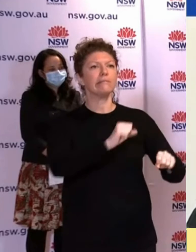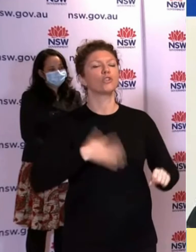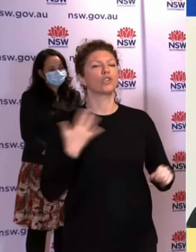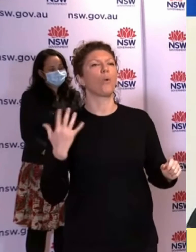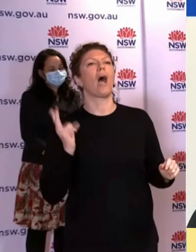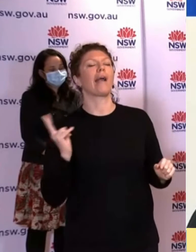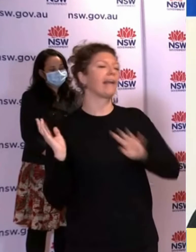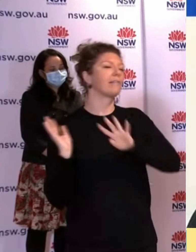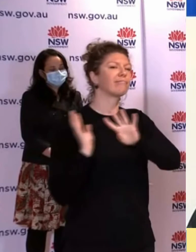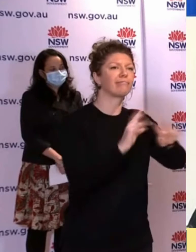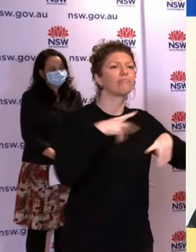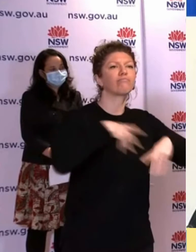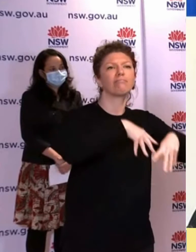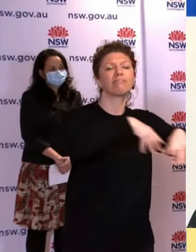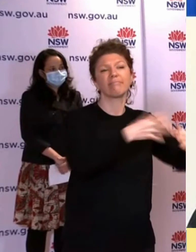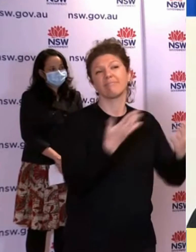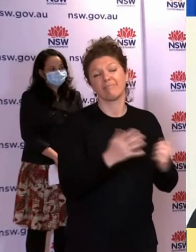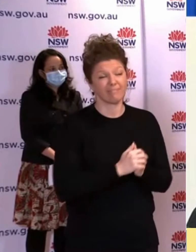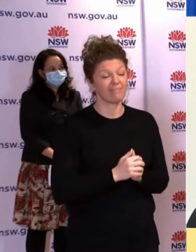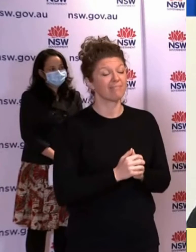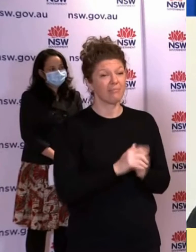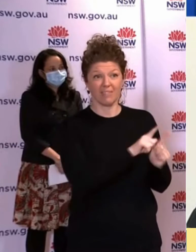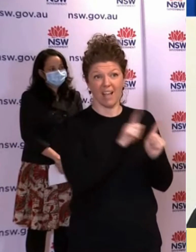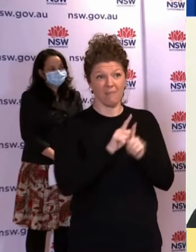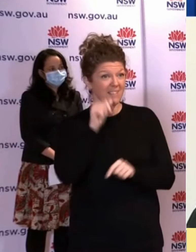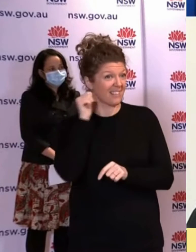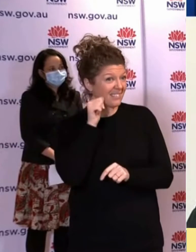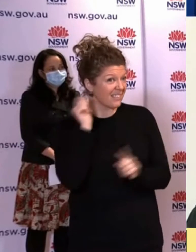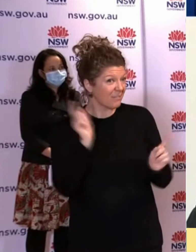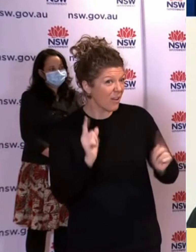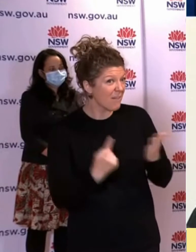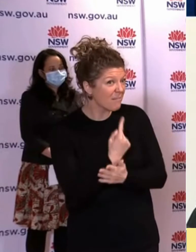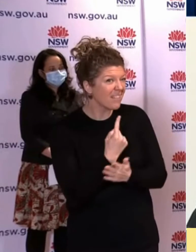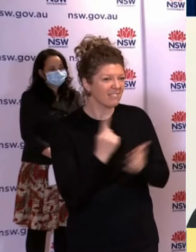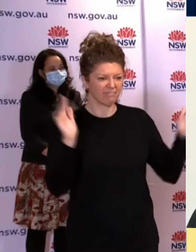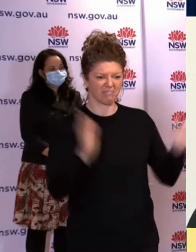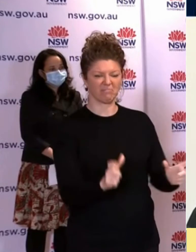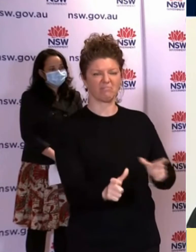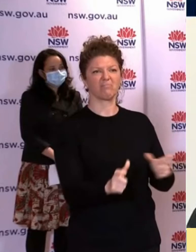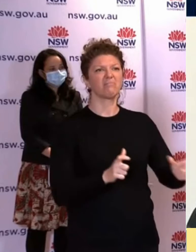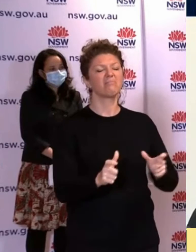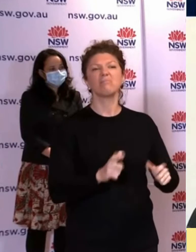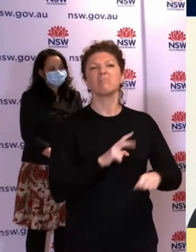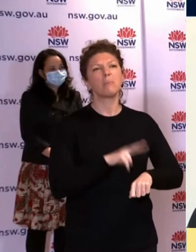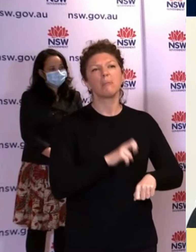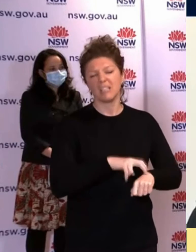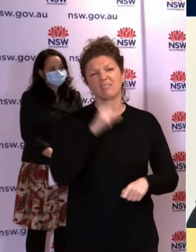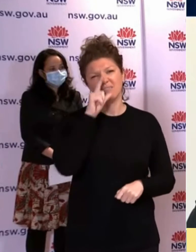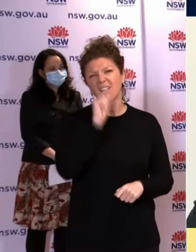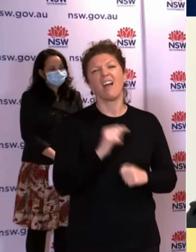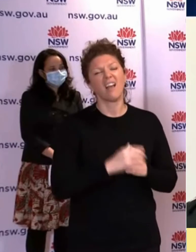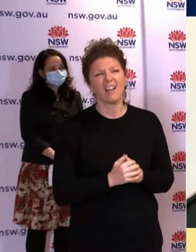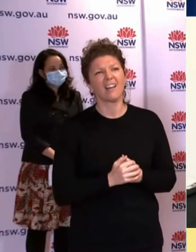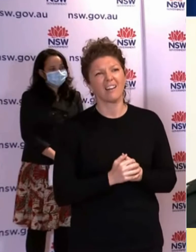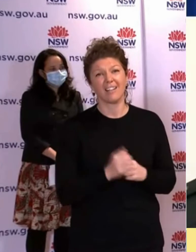And I guess if you look at yesterday, that was a very successful operation in terms of policing, but in terms of keeping